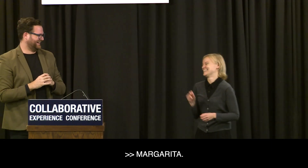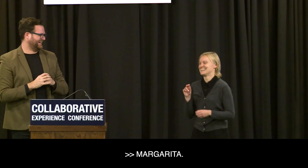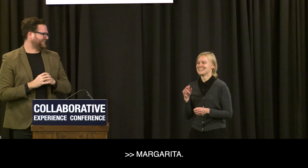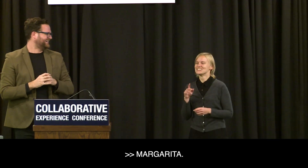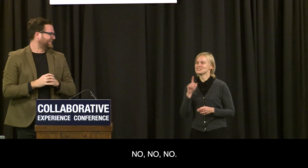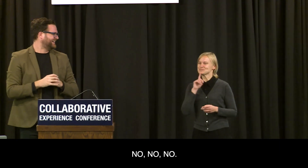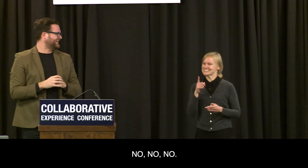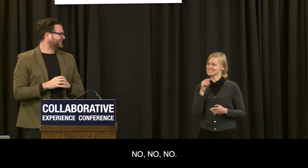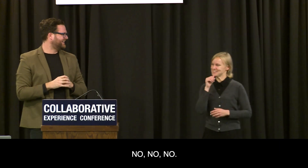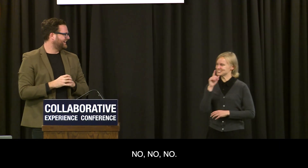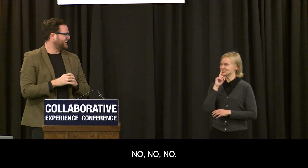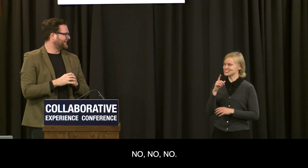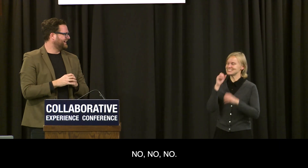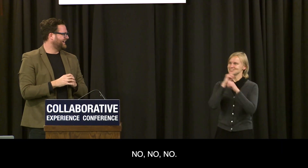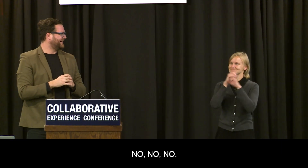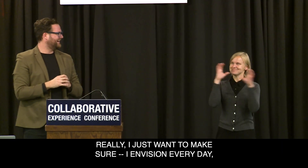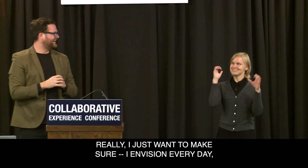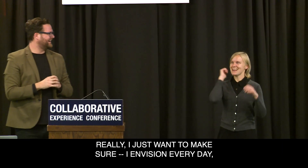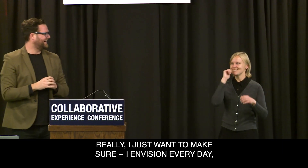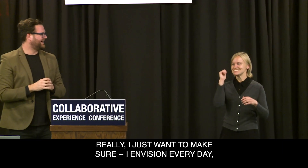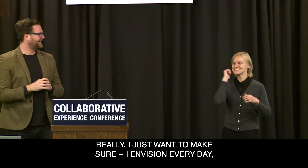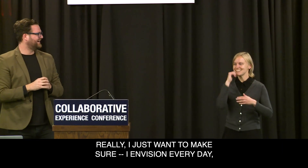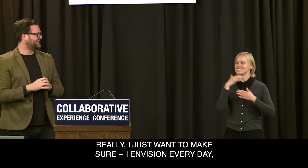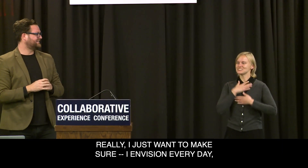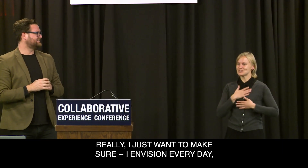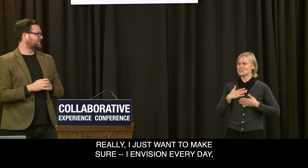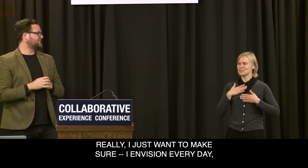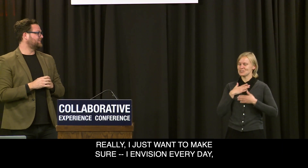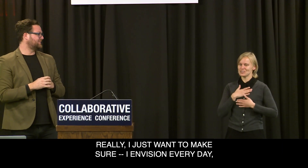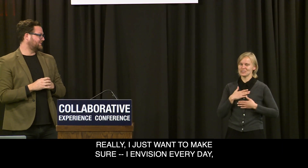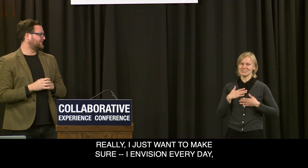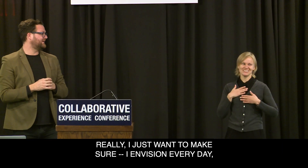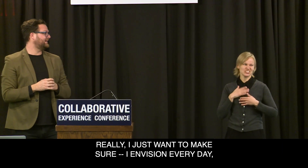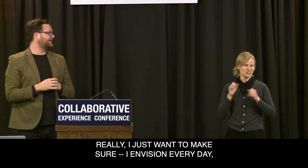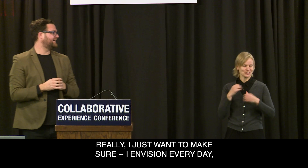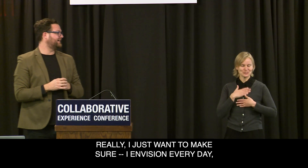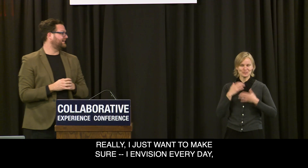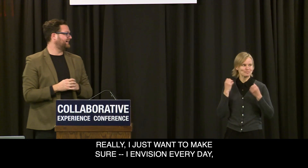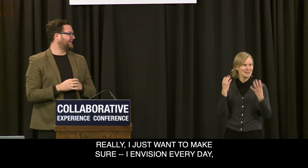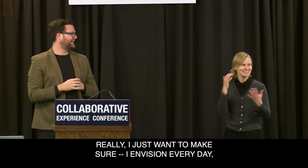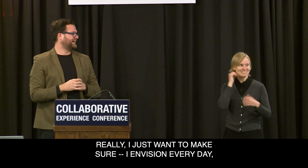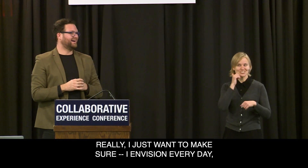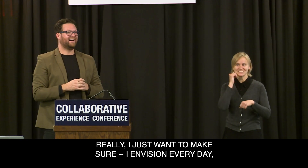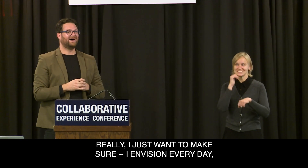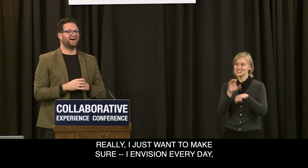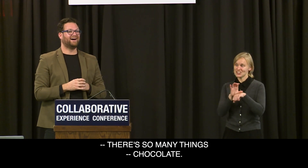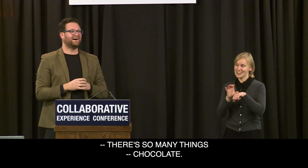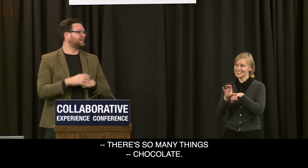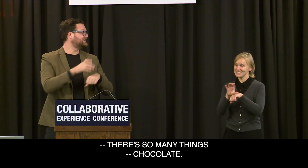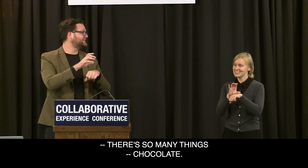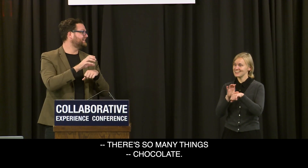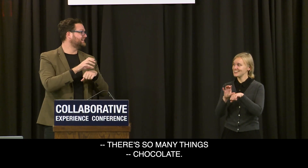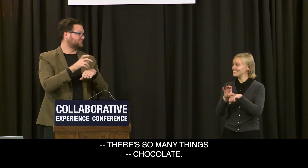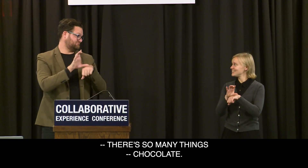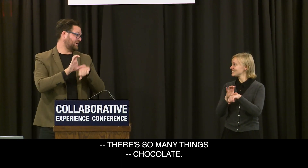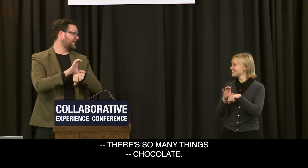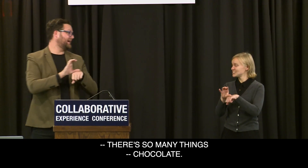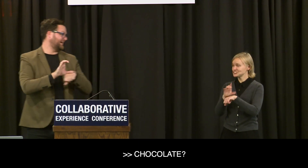margarita? No. Really, I just want to make sure I envision every day. There's so many things that chocolate.